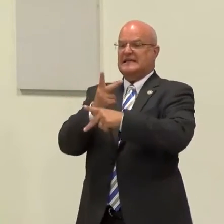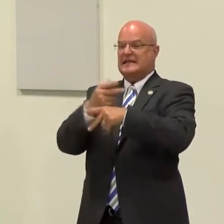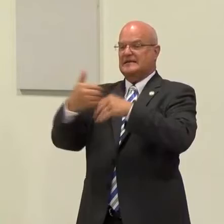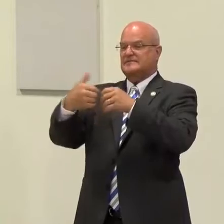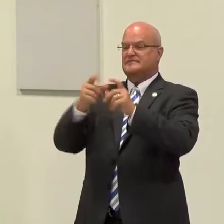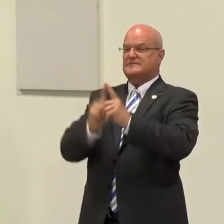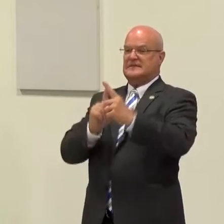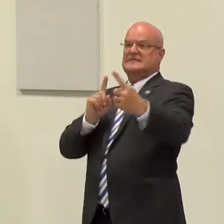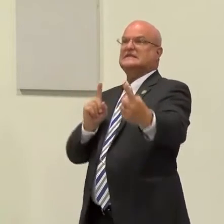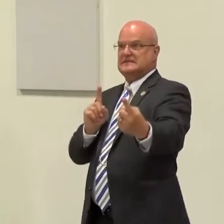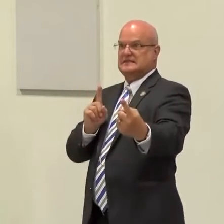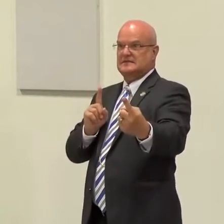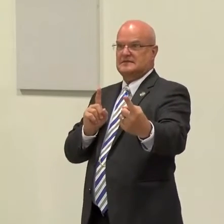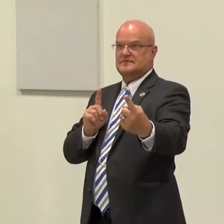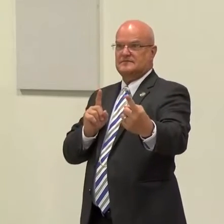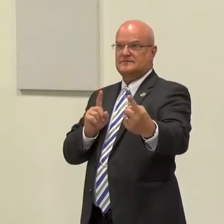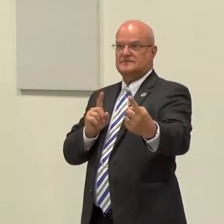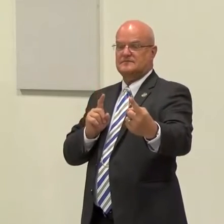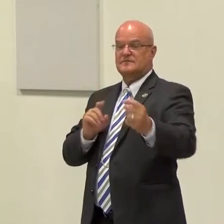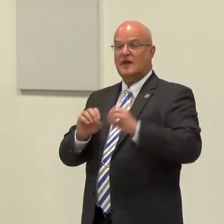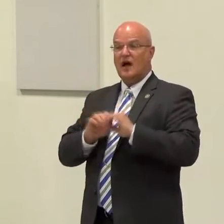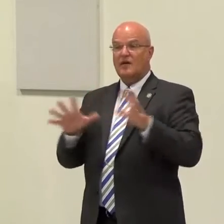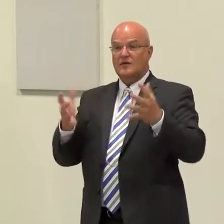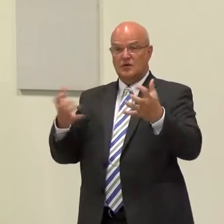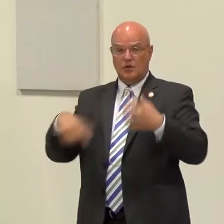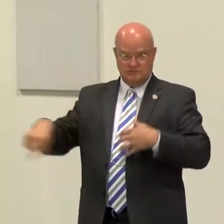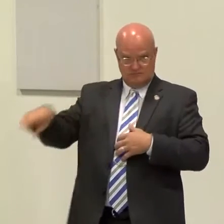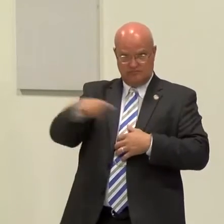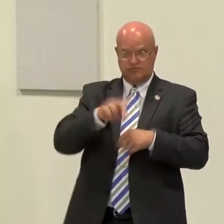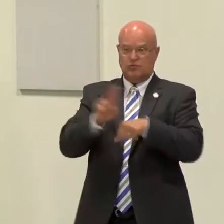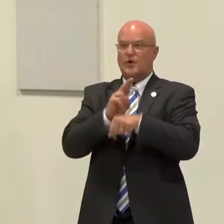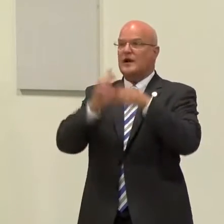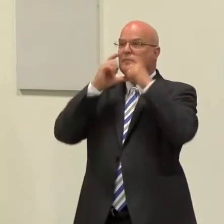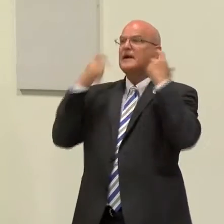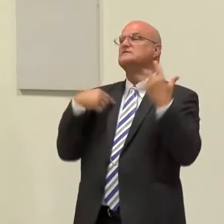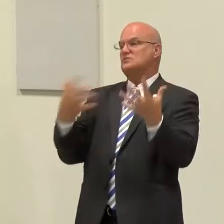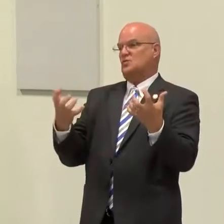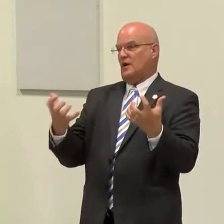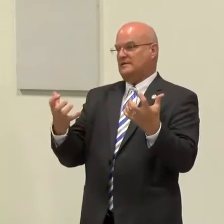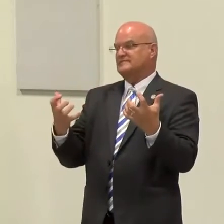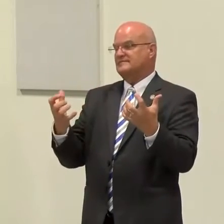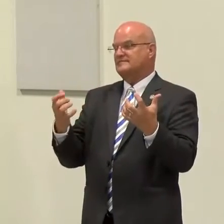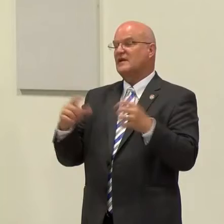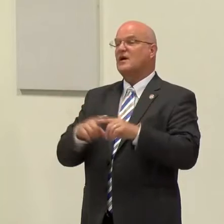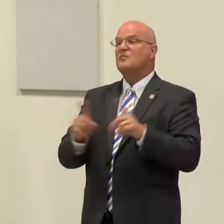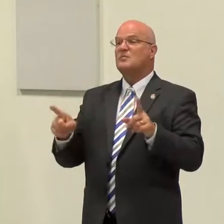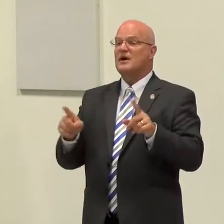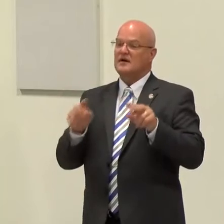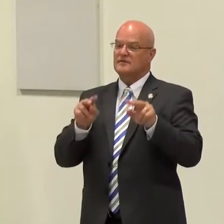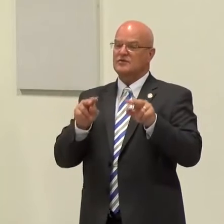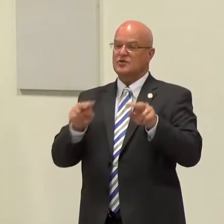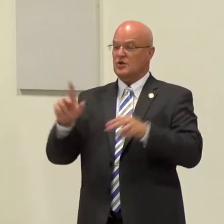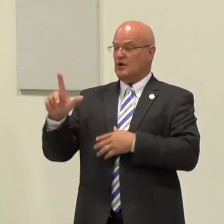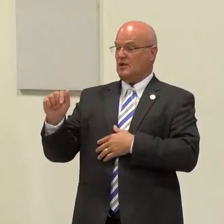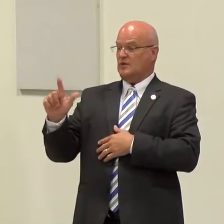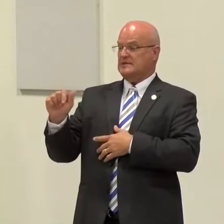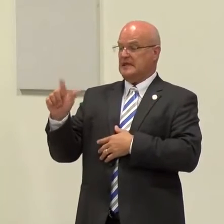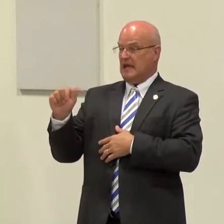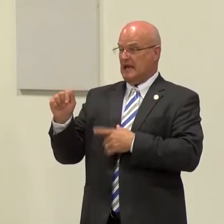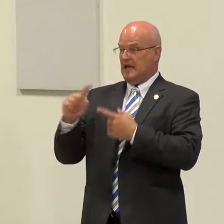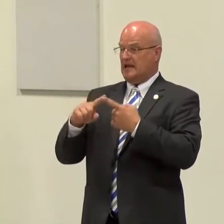distance from somebody else. Obviously, you want everybody to be wearing a mask. But if you look at